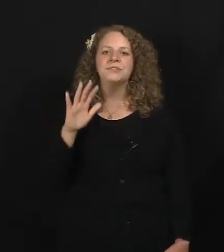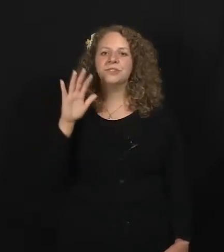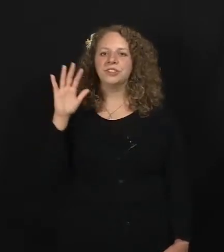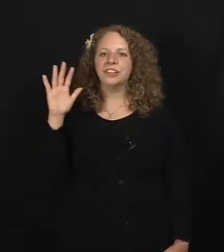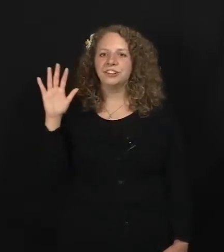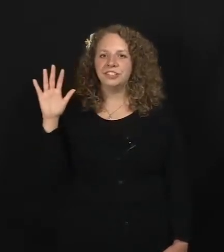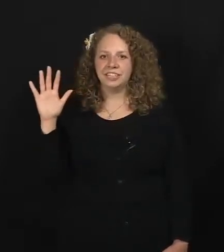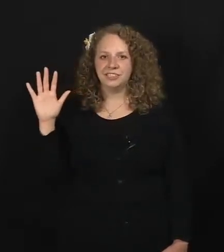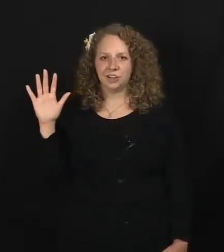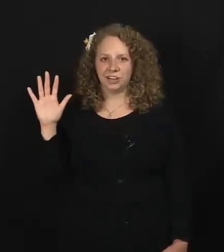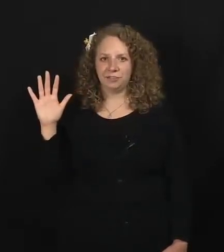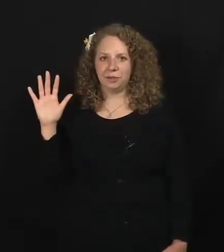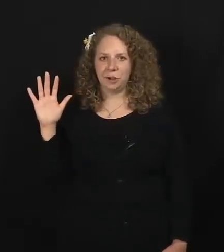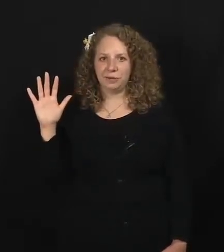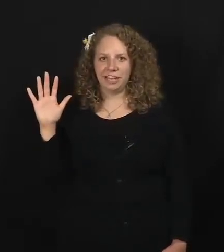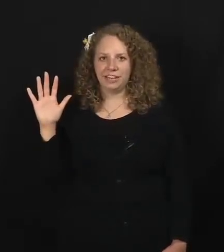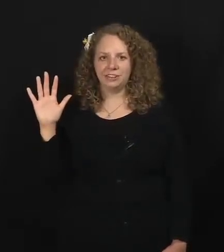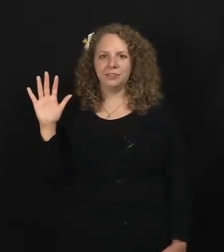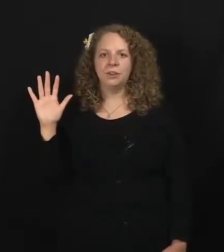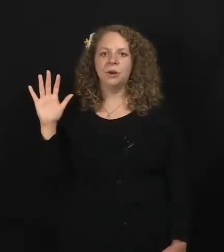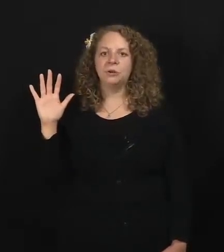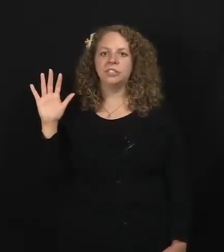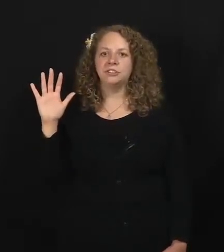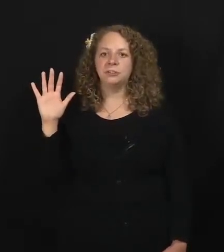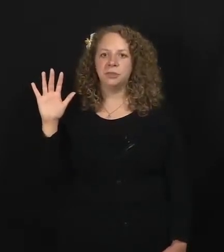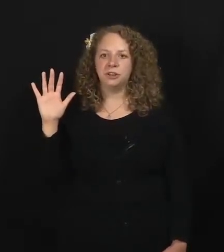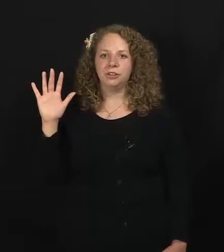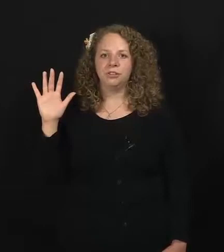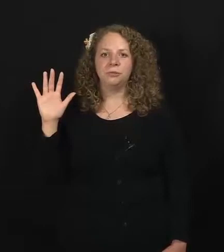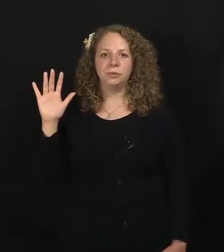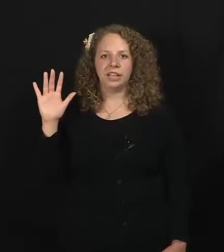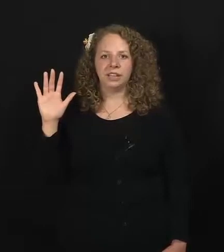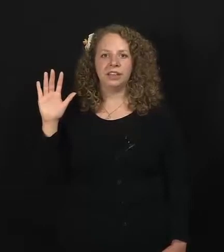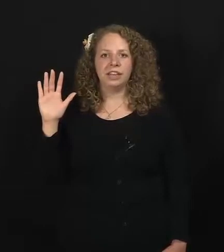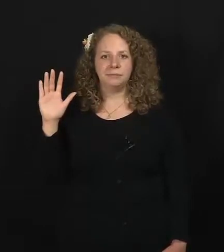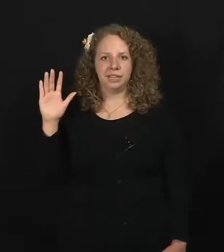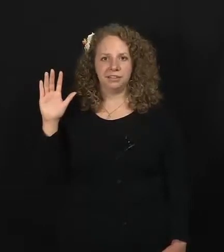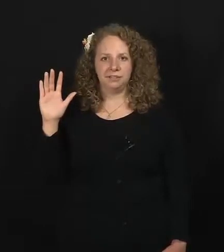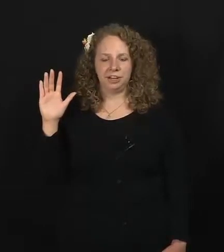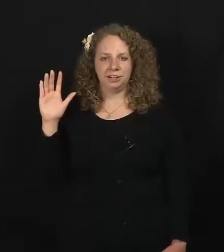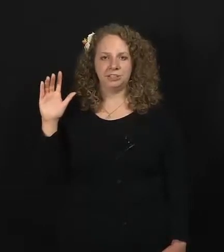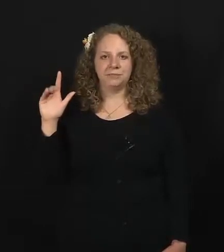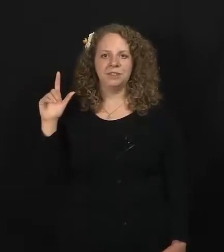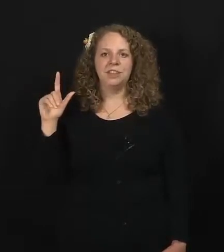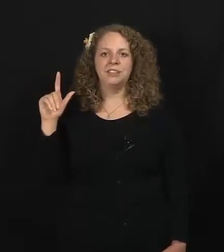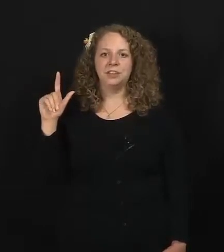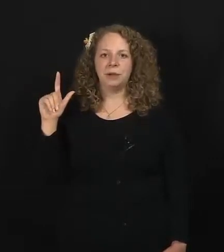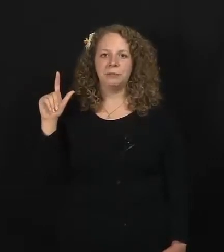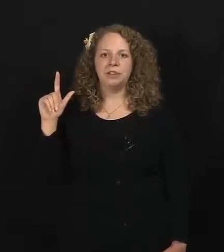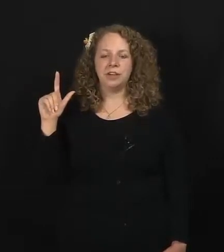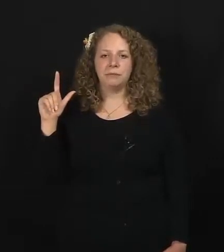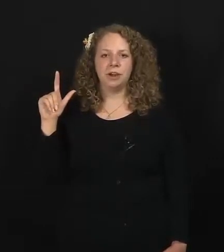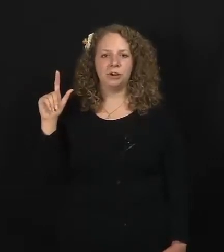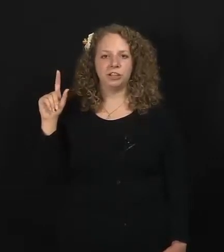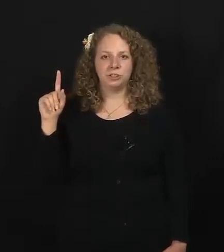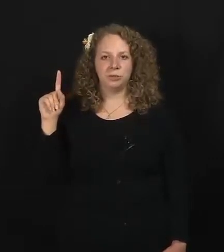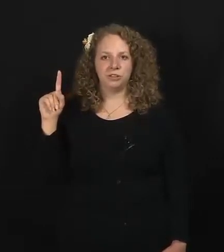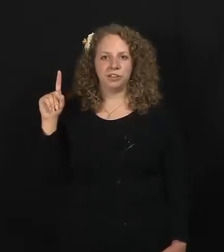For the letter D, starting from an open hand, hold down your middle, ring, and pinky fingers. Then wrap your thumb across your middle